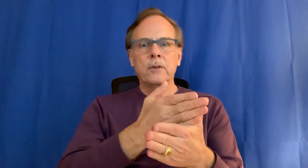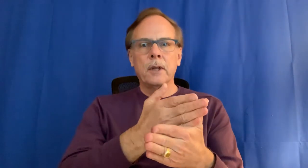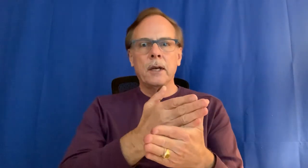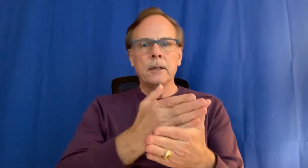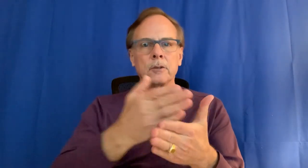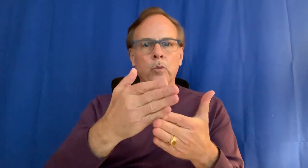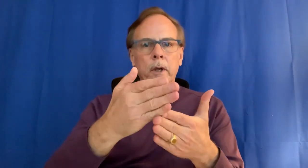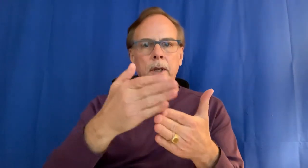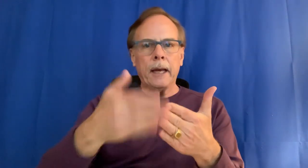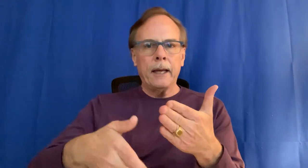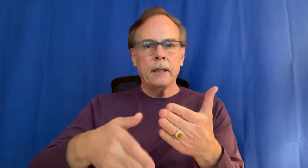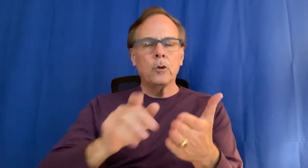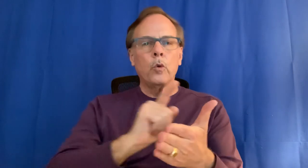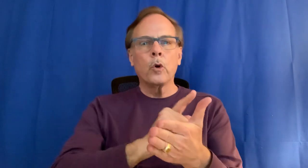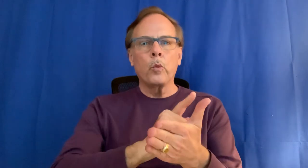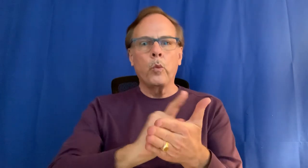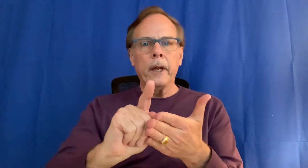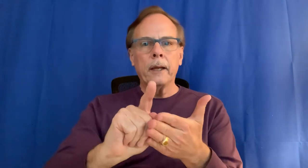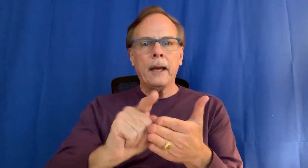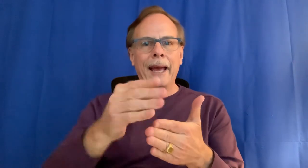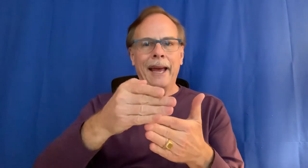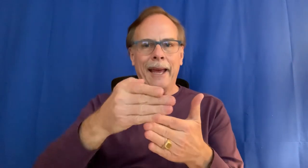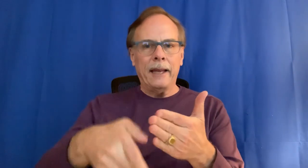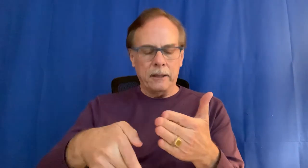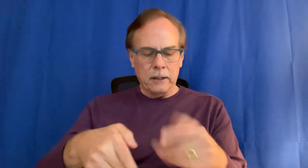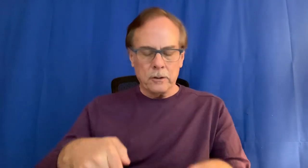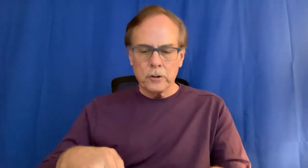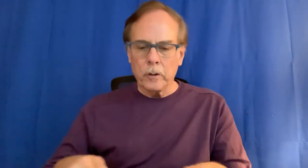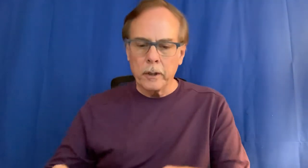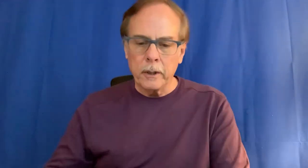that is weak end or weak end, as they're showing here.